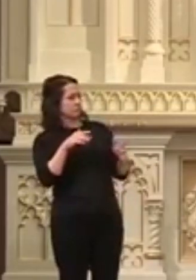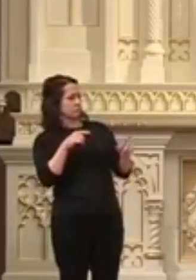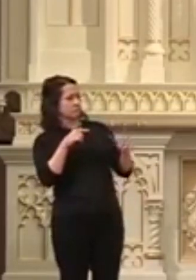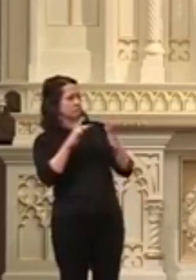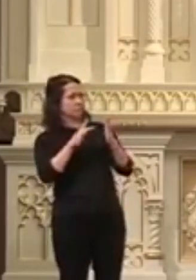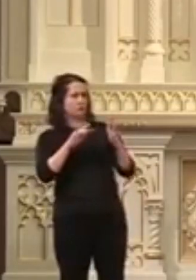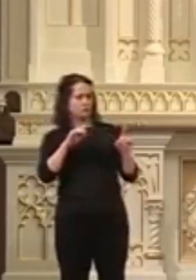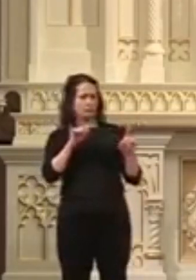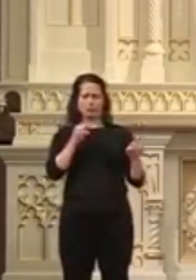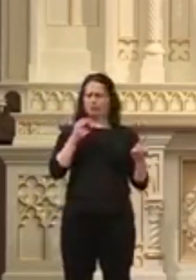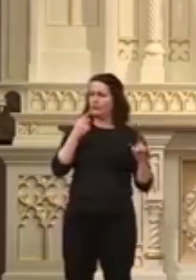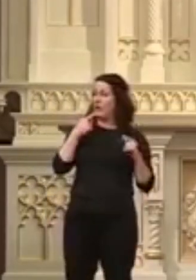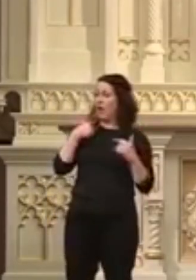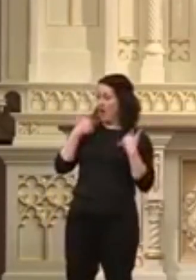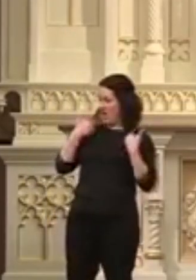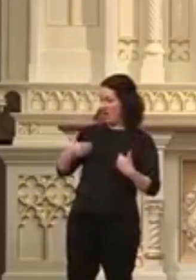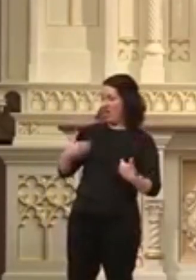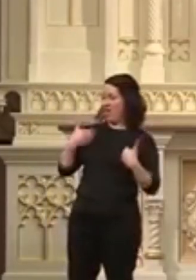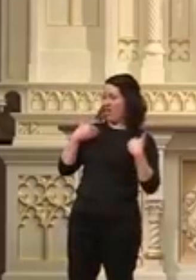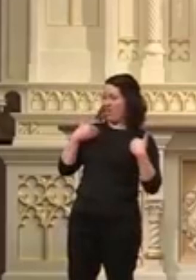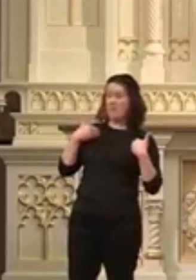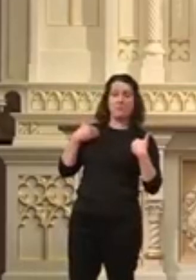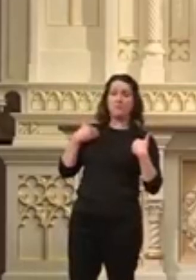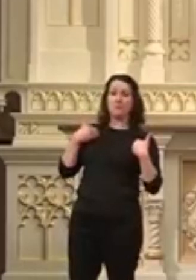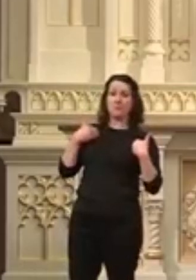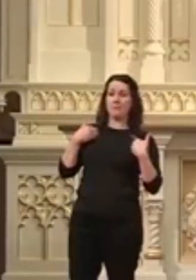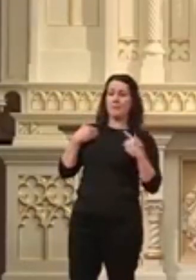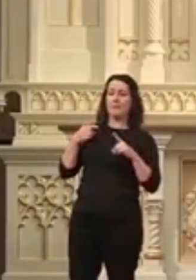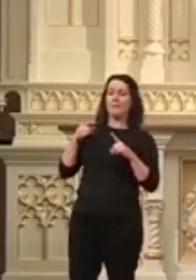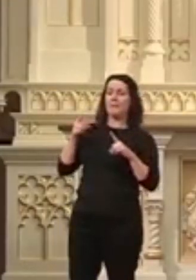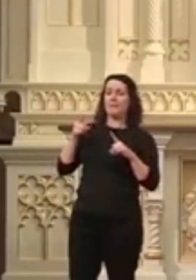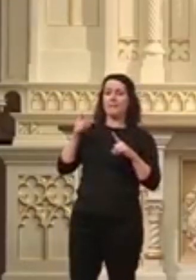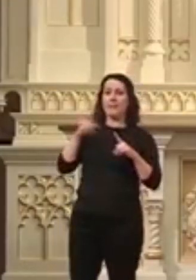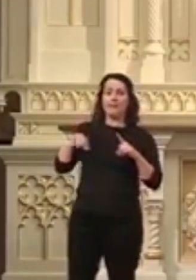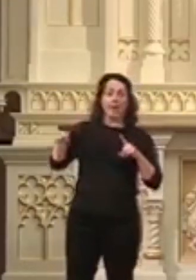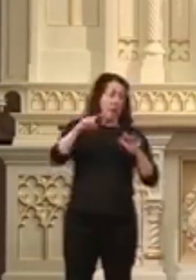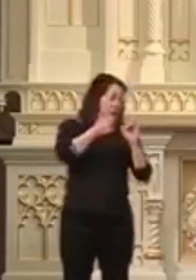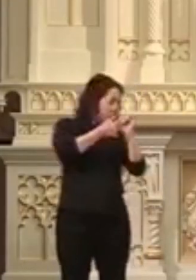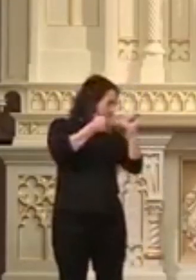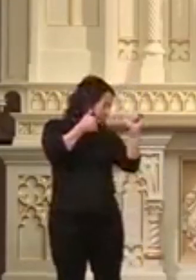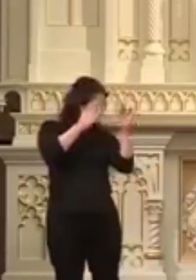am, they turned away and fell to the ground.